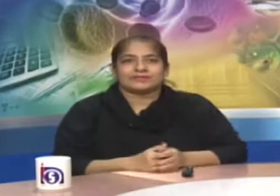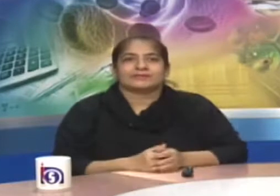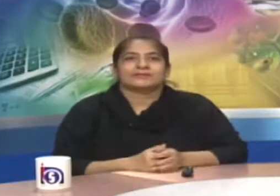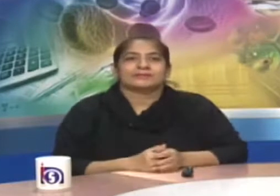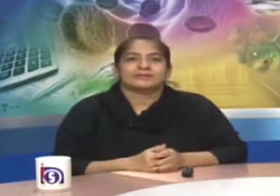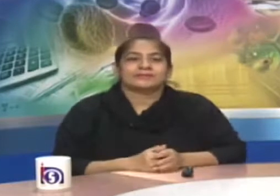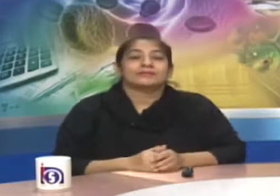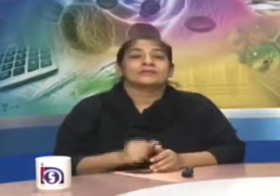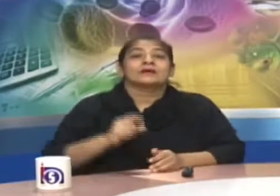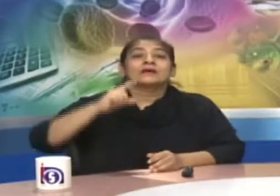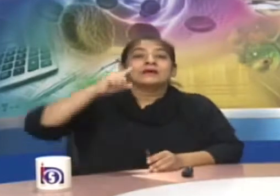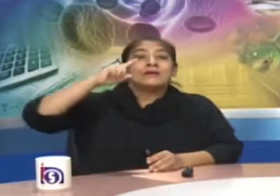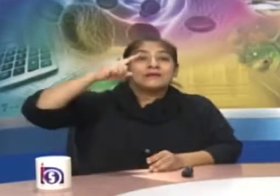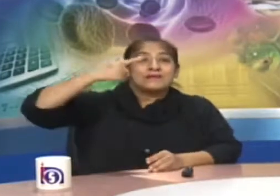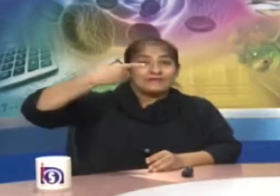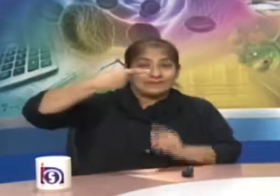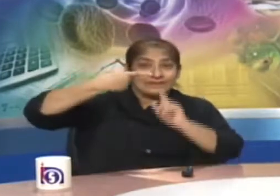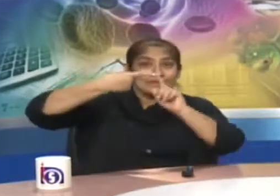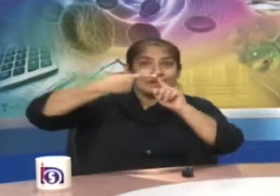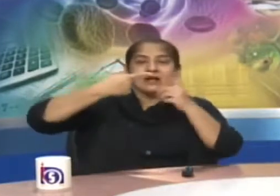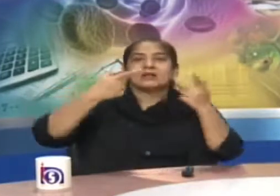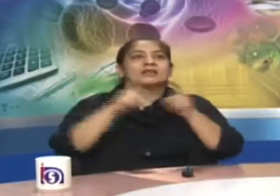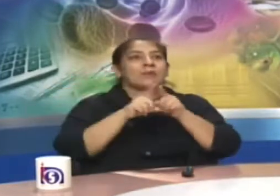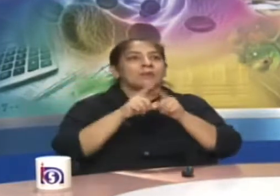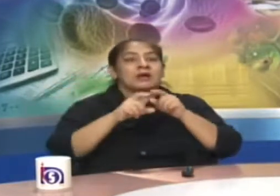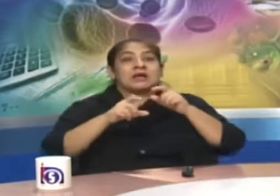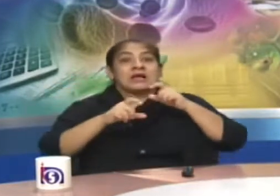To the companies, we will discuss first.